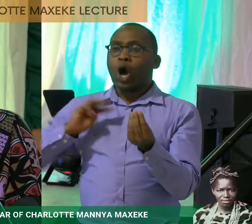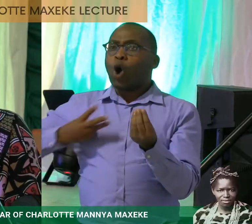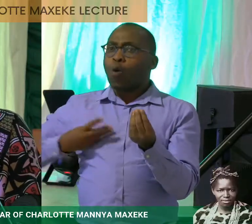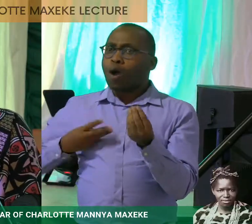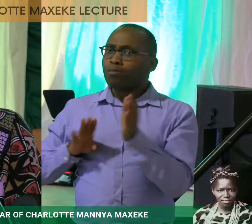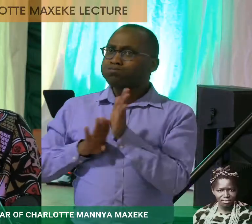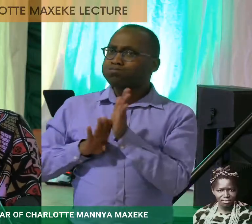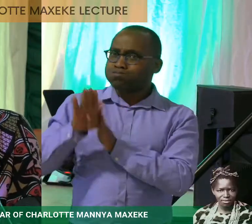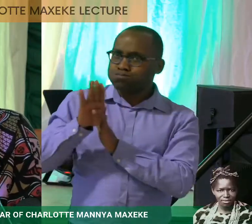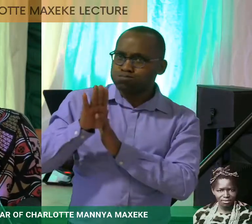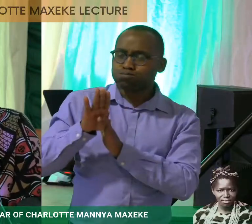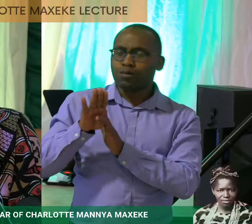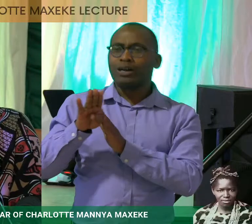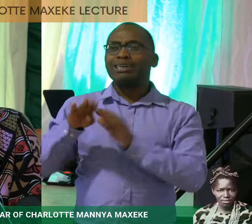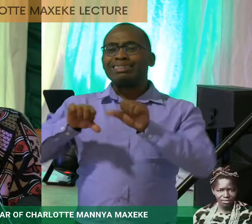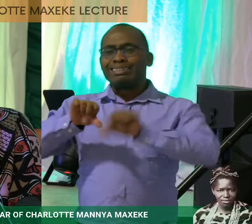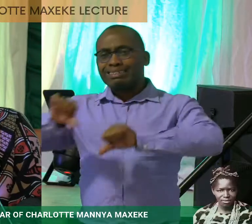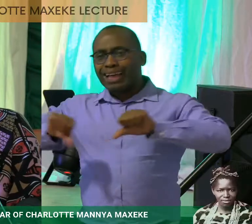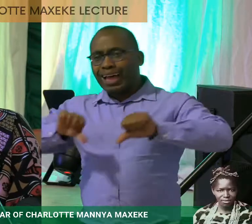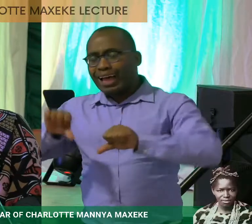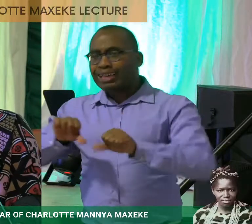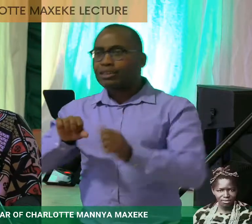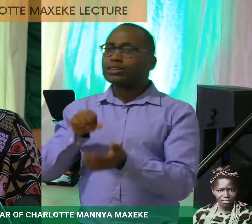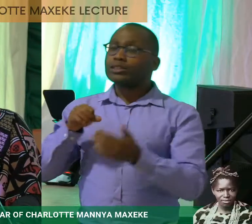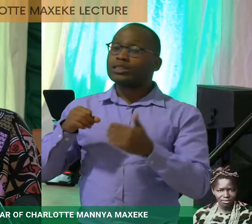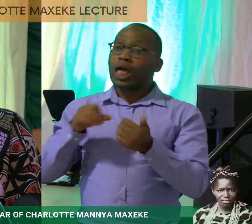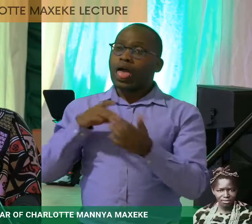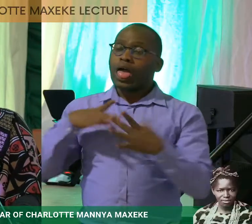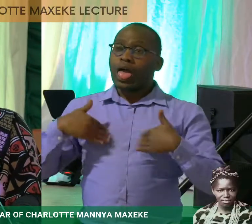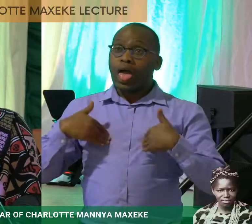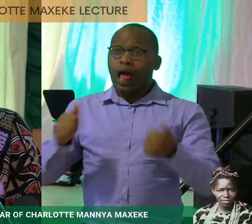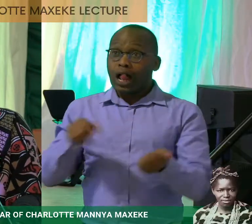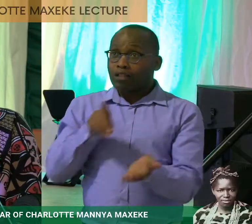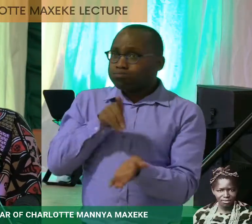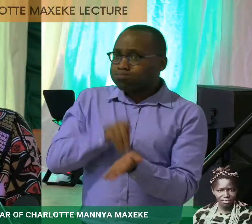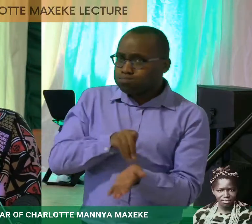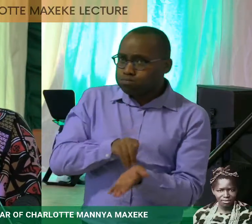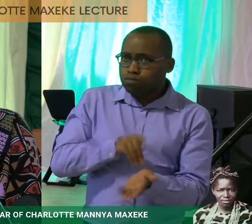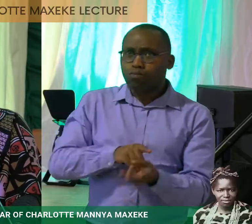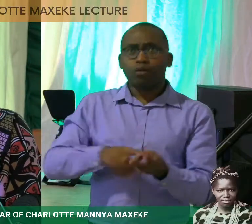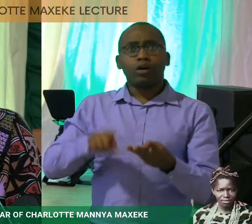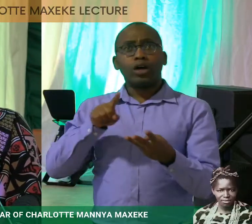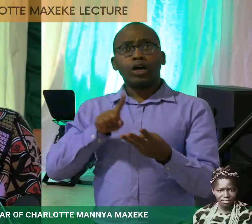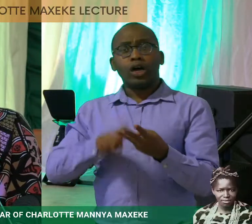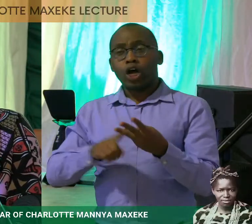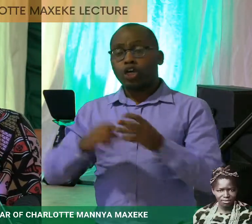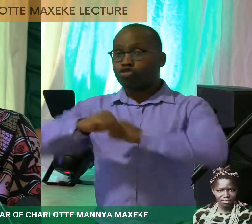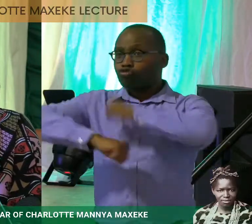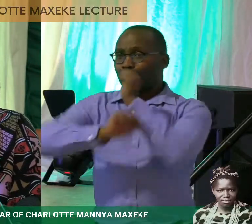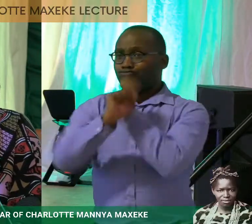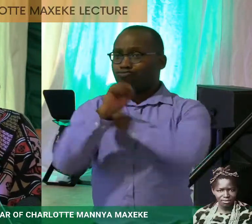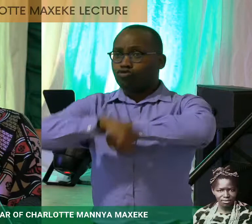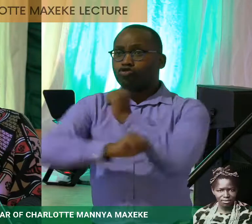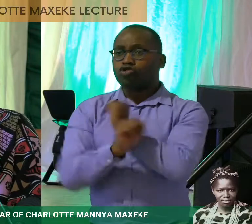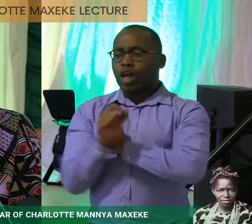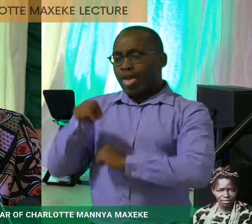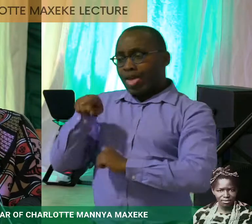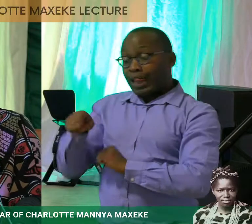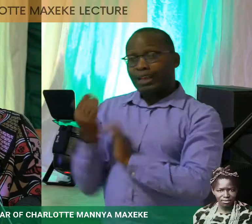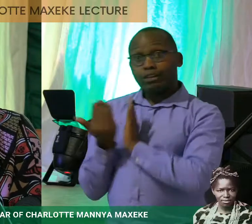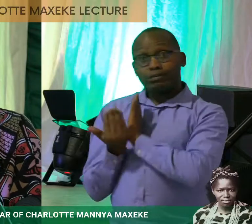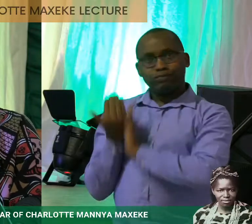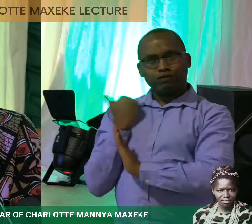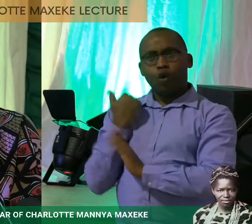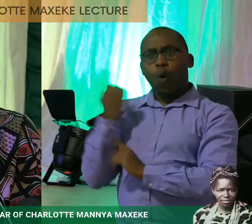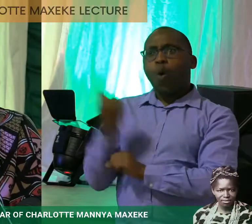zobugqirha ezenzululwazi nobunjineli ebezifudula zithathwa njengezifundo zamadoda